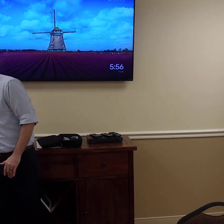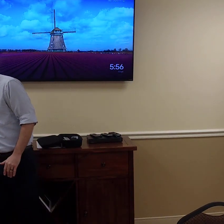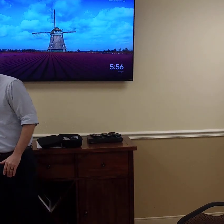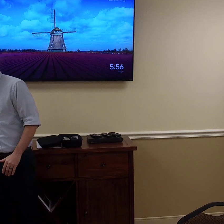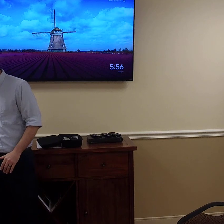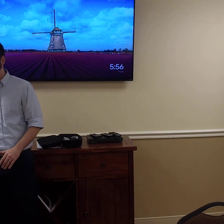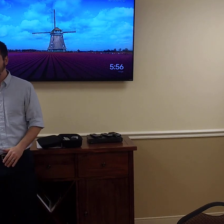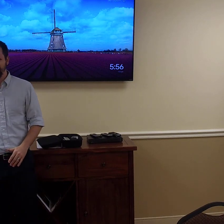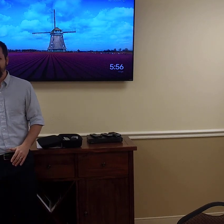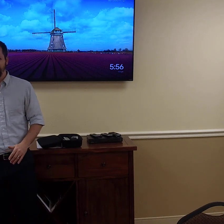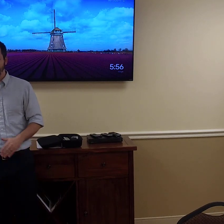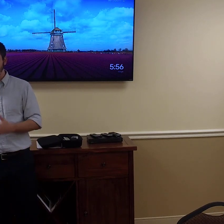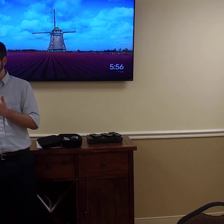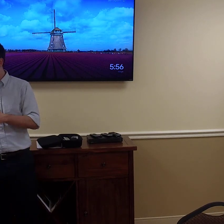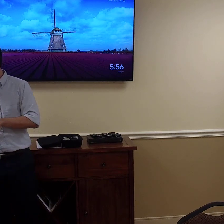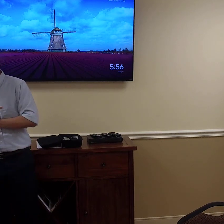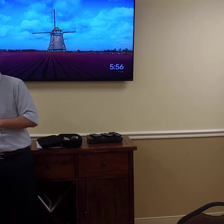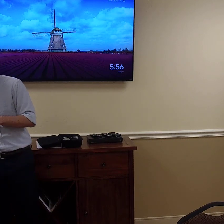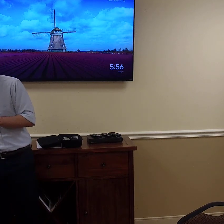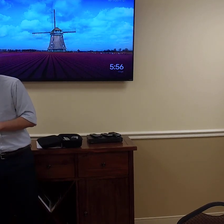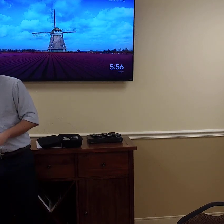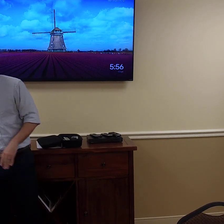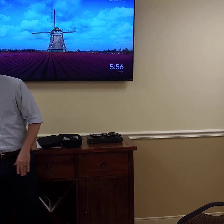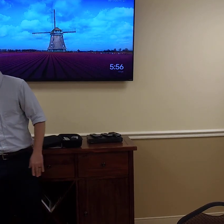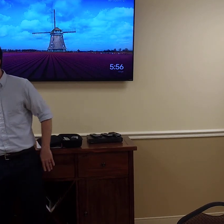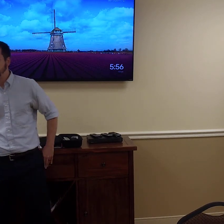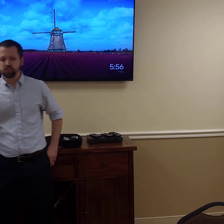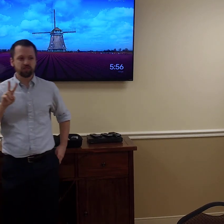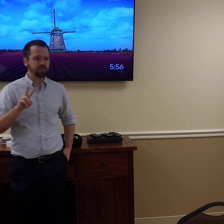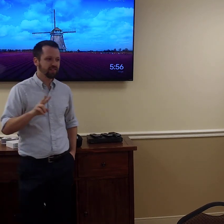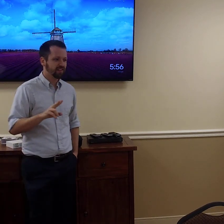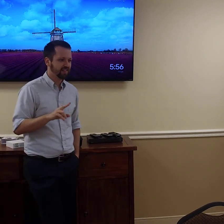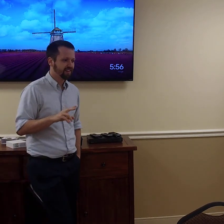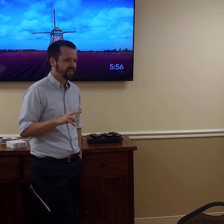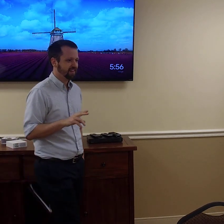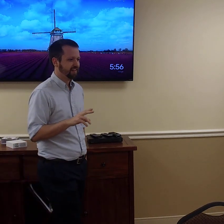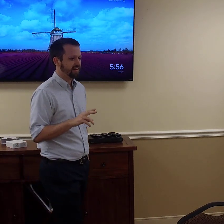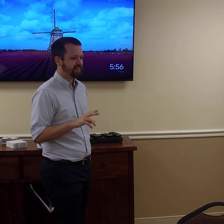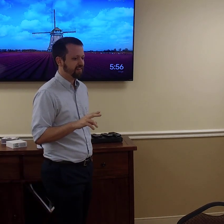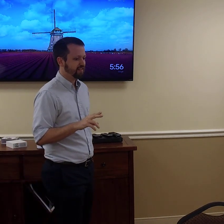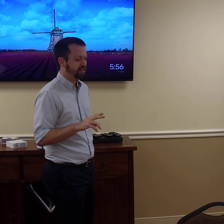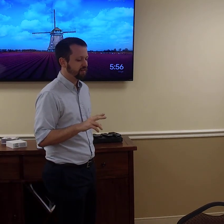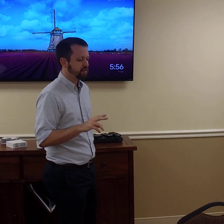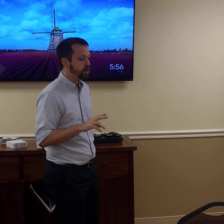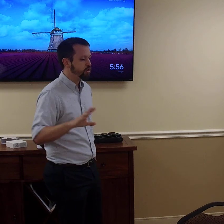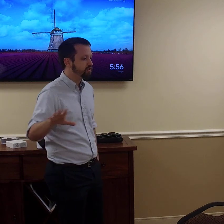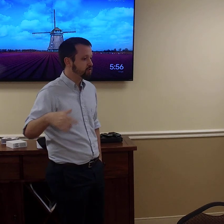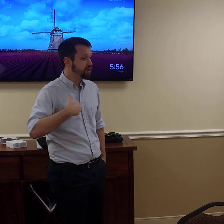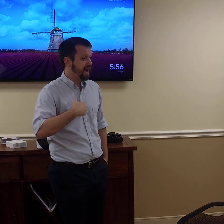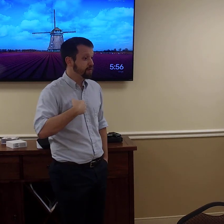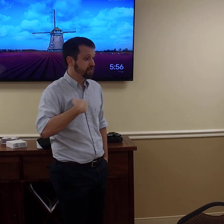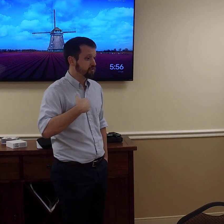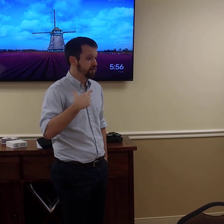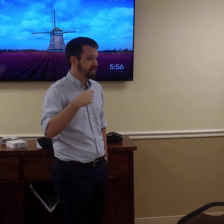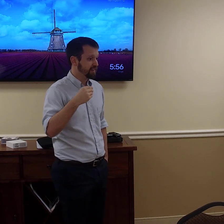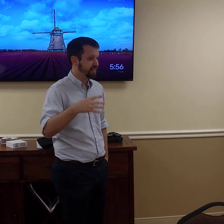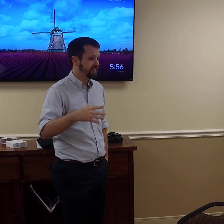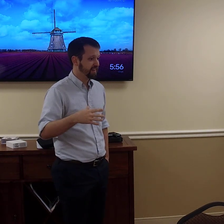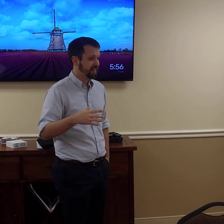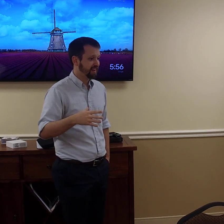So, That's so funny. that was a good day. So, Wait, did you actually grade him fairly, or like, cause I noticed no, like this was cheating. when I was a student. He won't copy off you